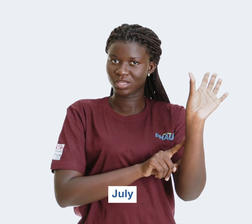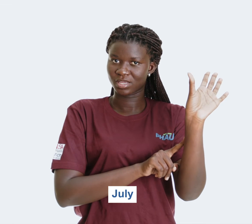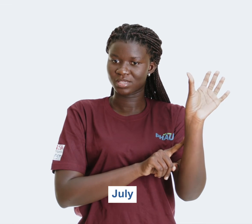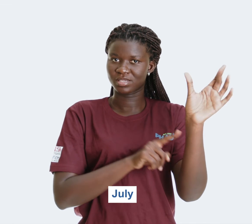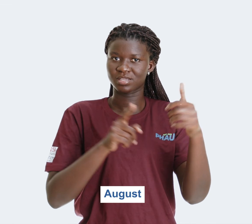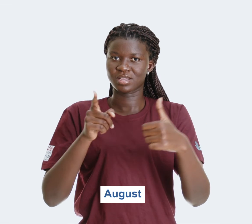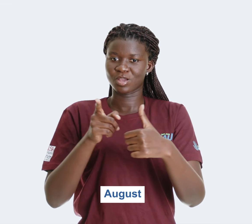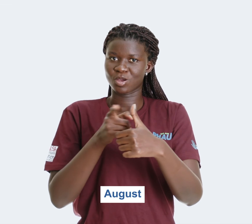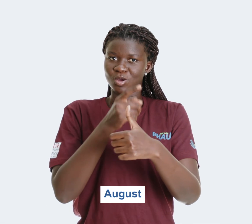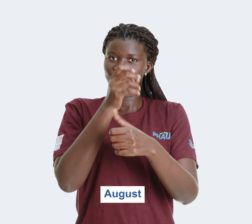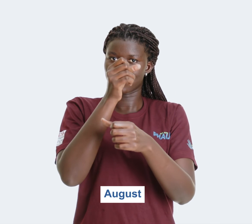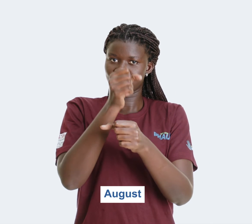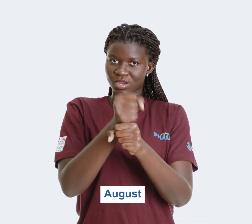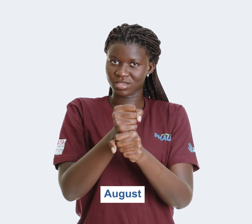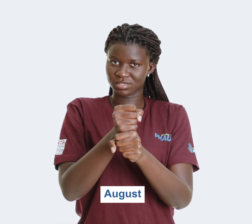July, August,